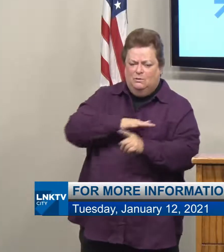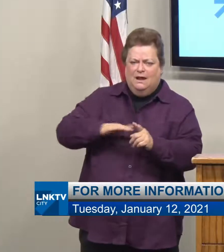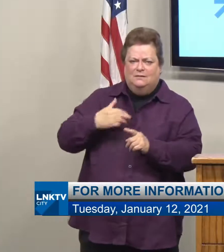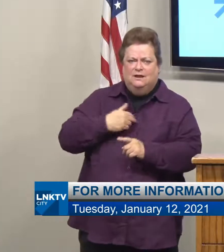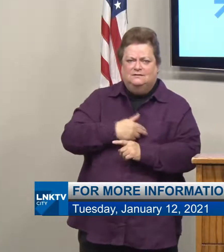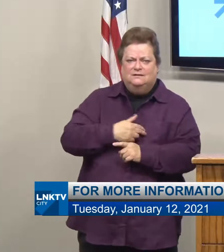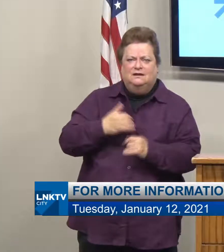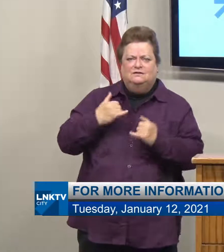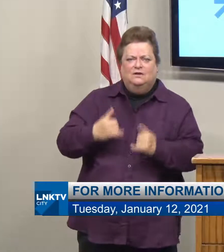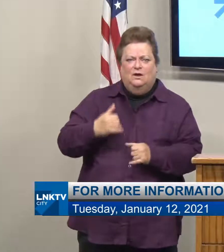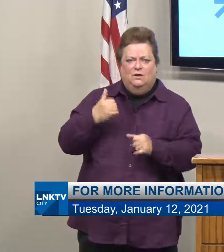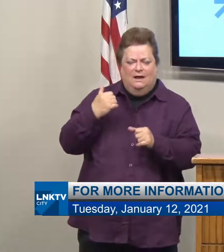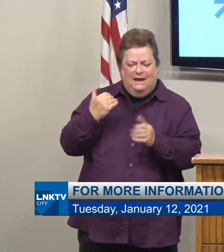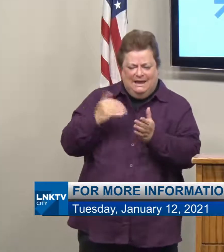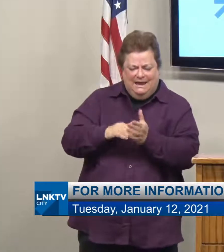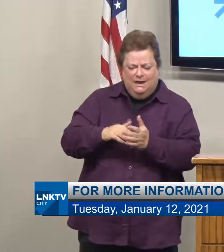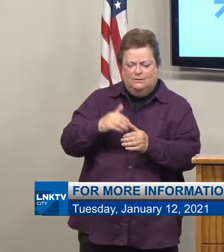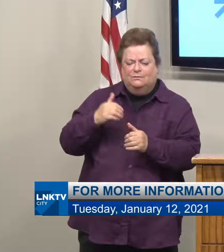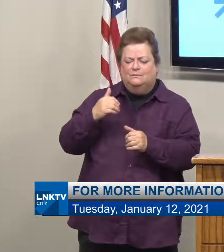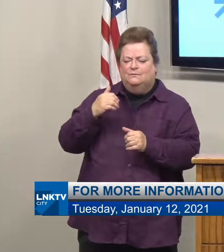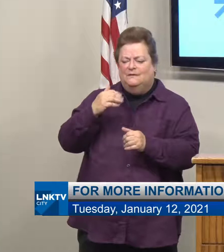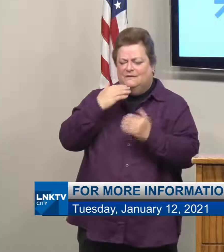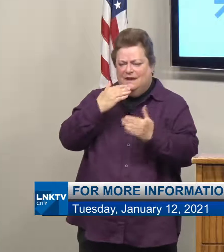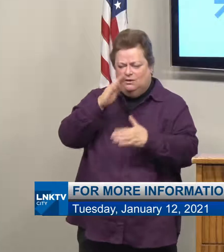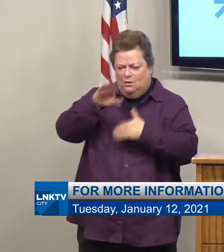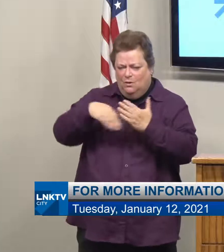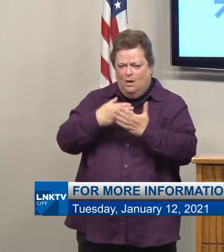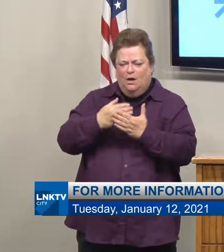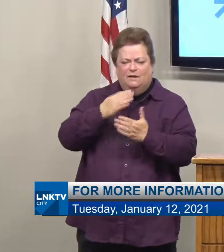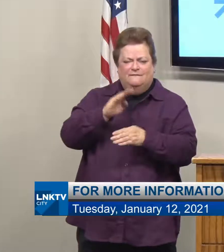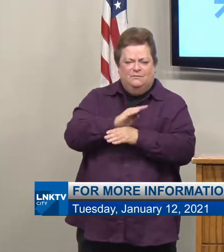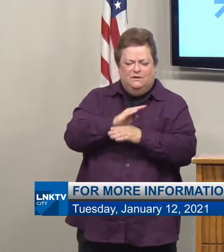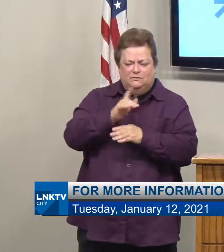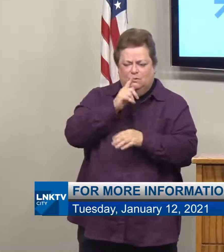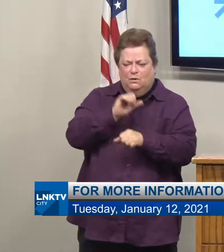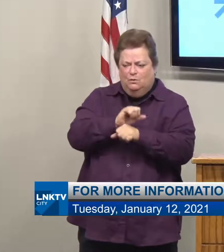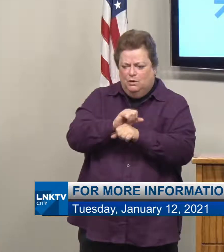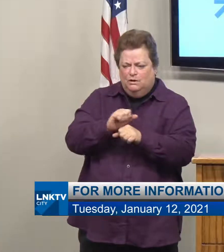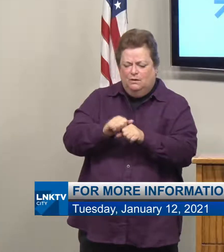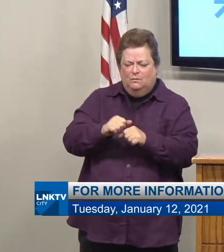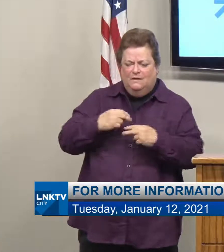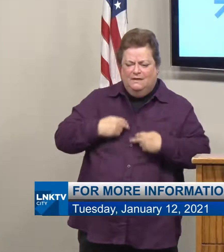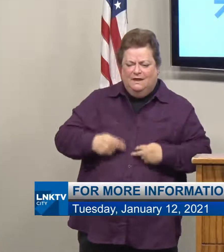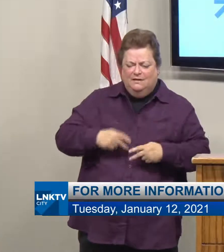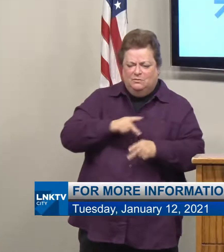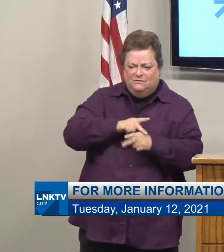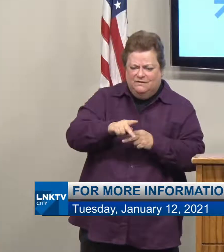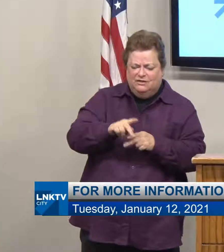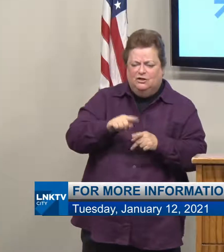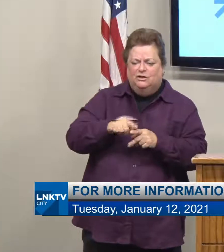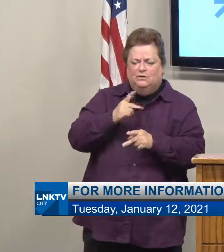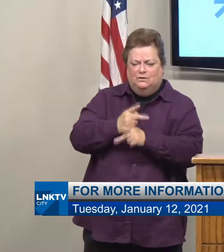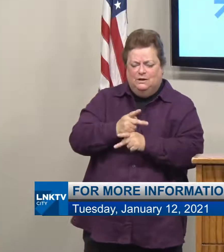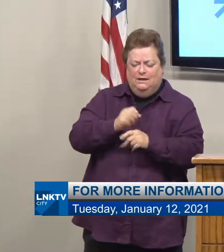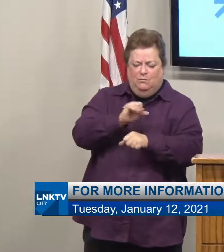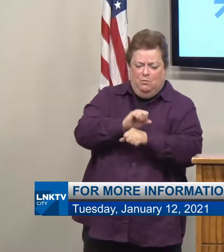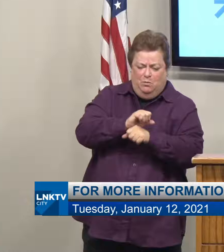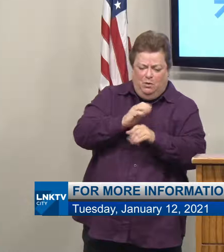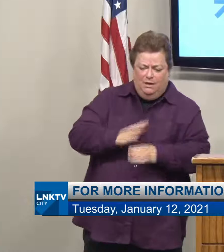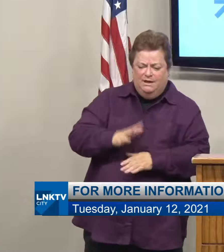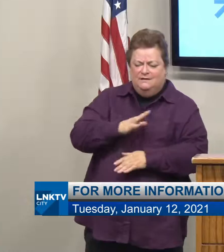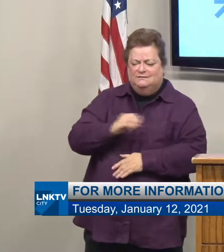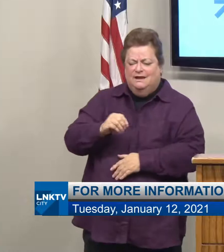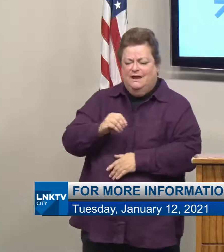that in mind, thank you again to all our businesses who are working with our health professionals to keep their employees and customers safe.